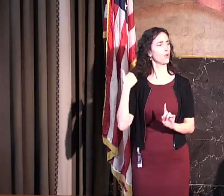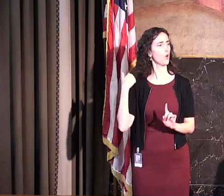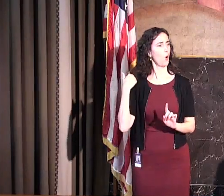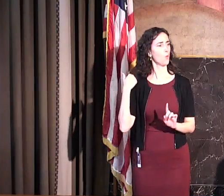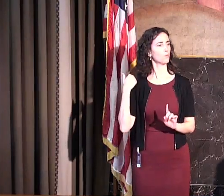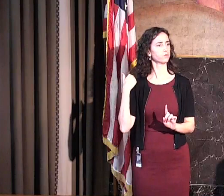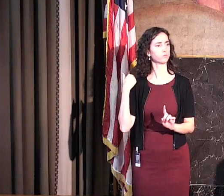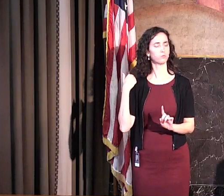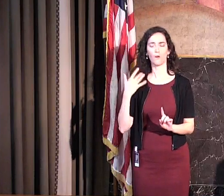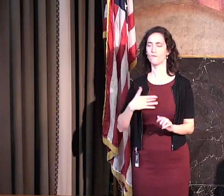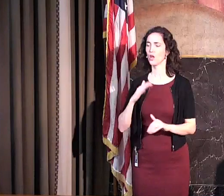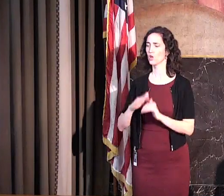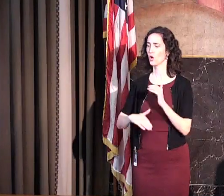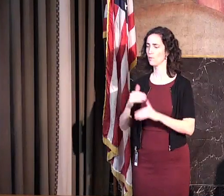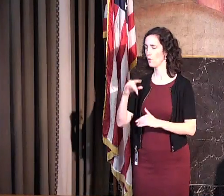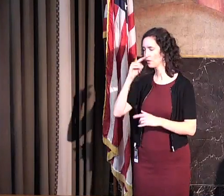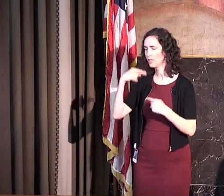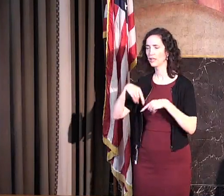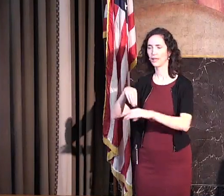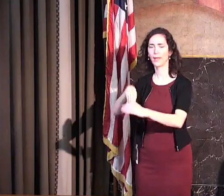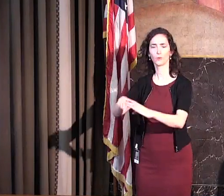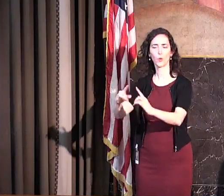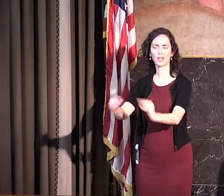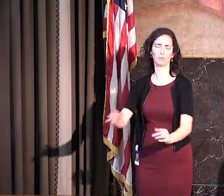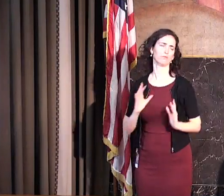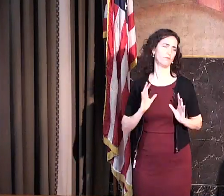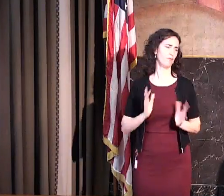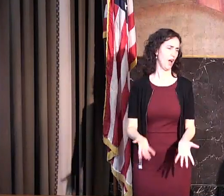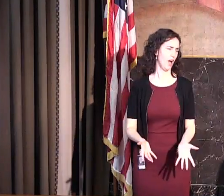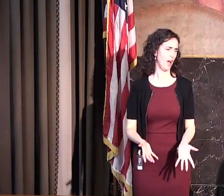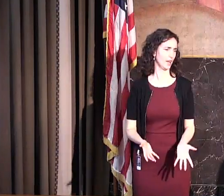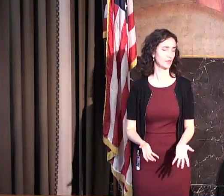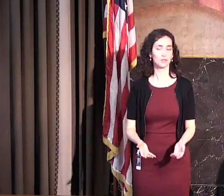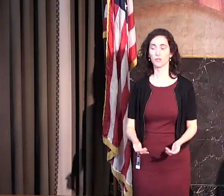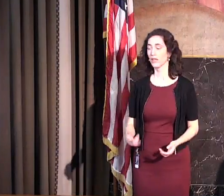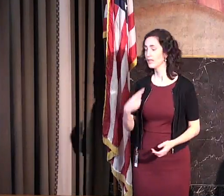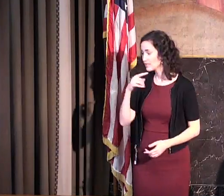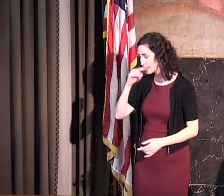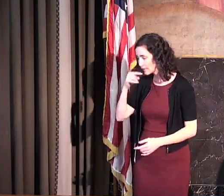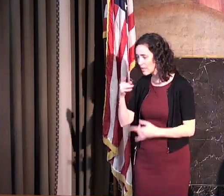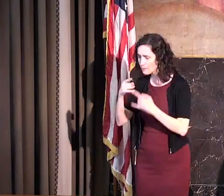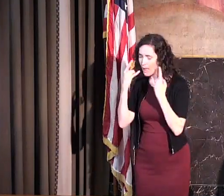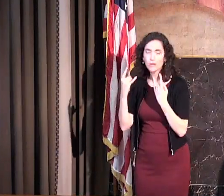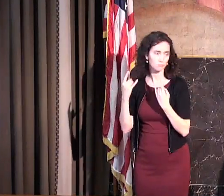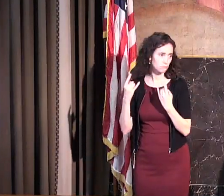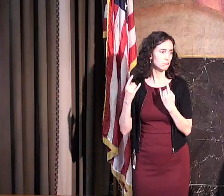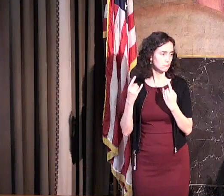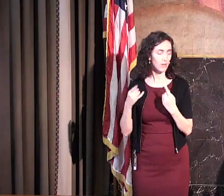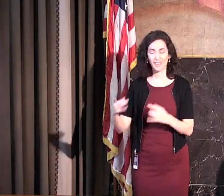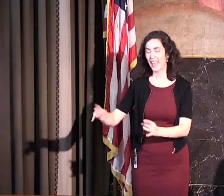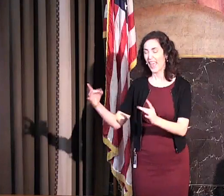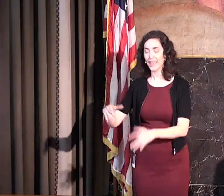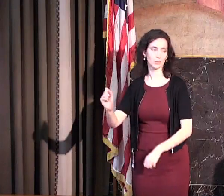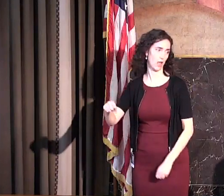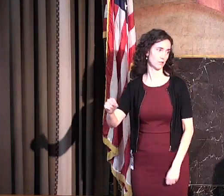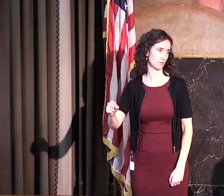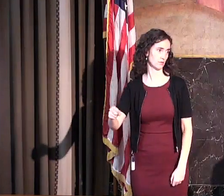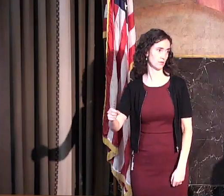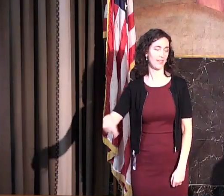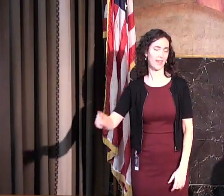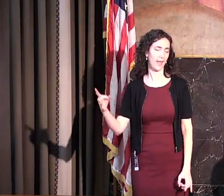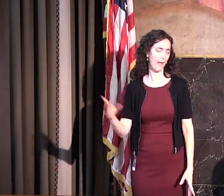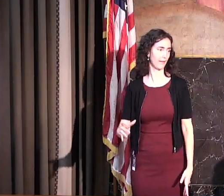you know, did I feel comfortable putting my kids in camps? Absolutely. Do I tell my kids to wear their mask? Absolutely. Do they hate it? Yes, they hate